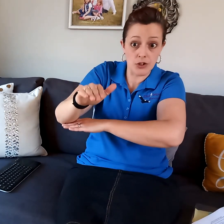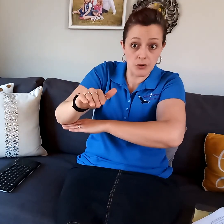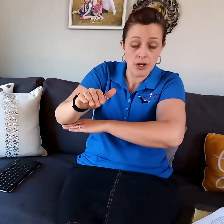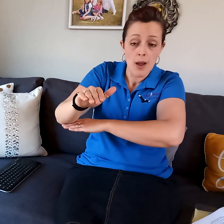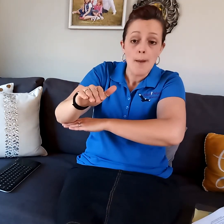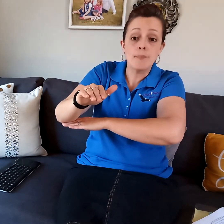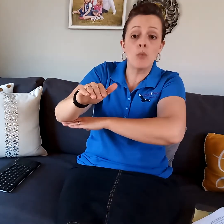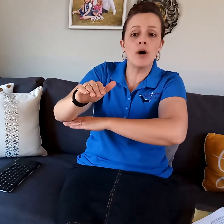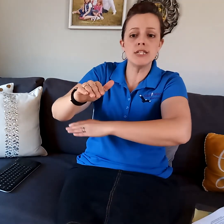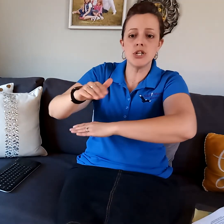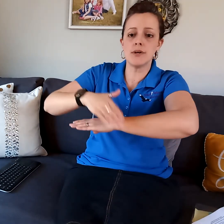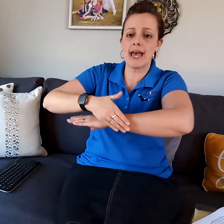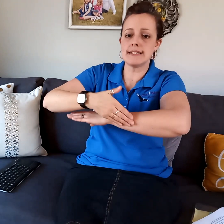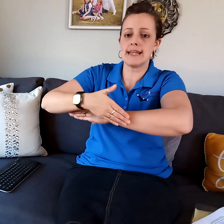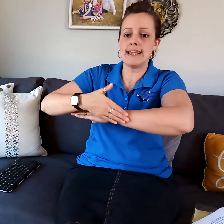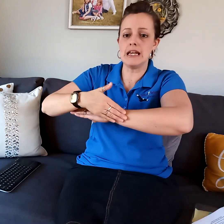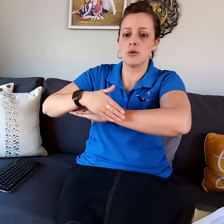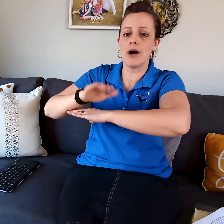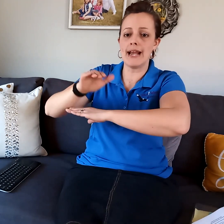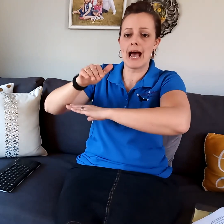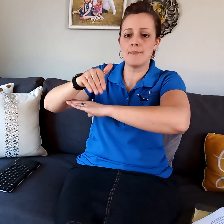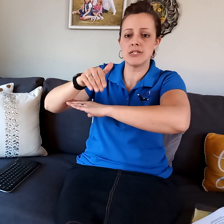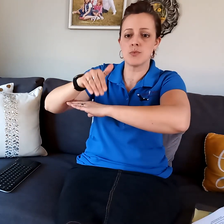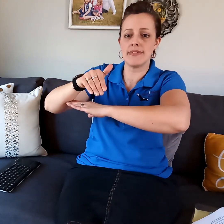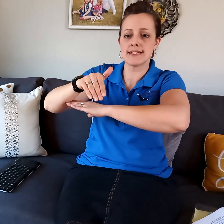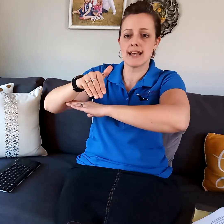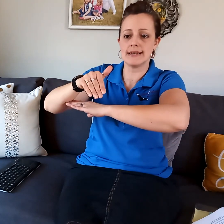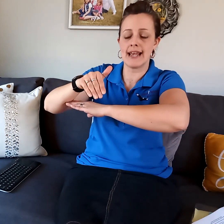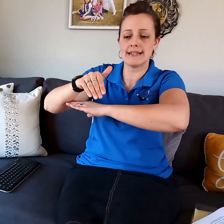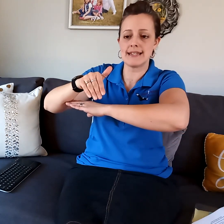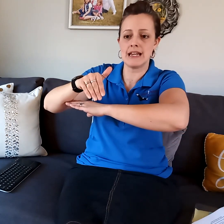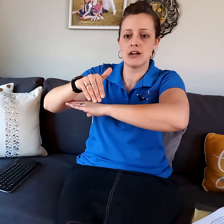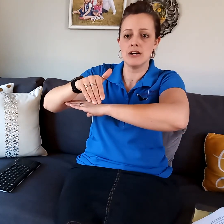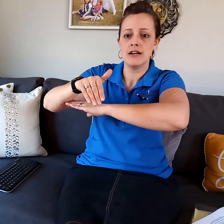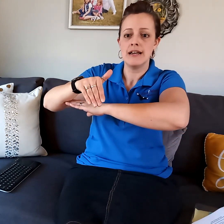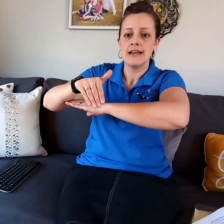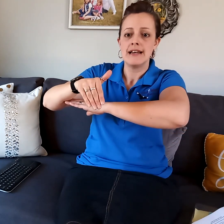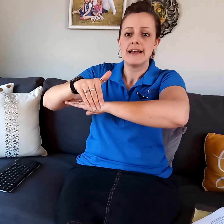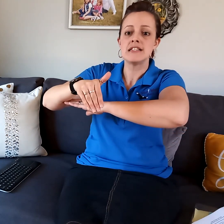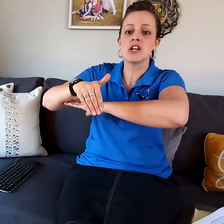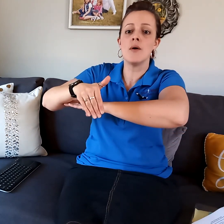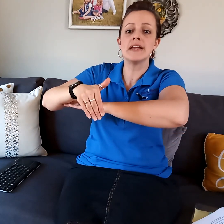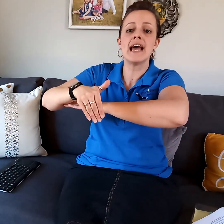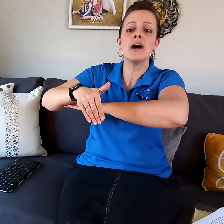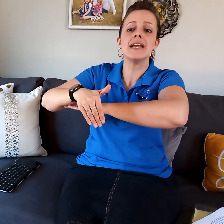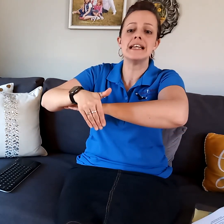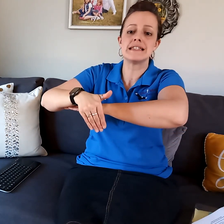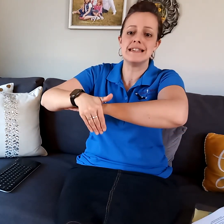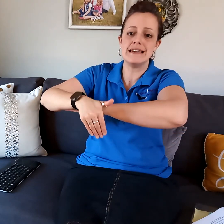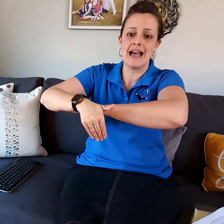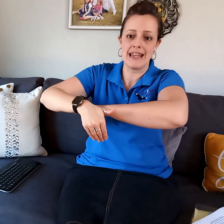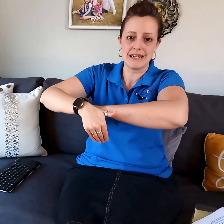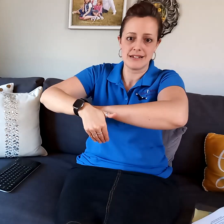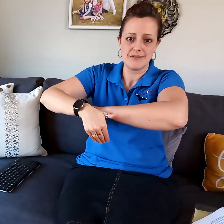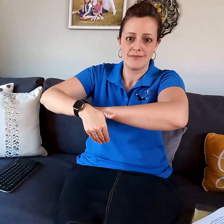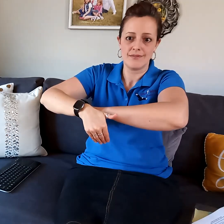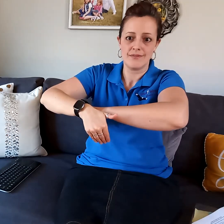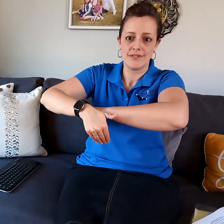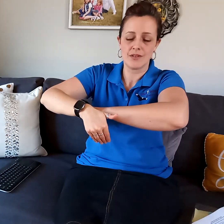afternoon, but once you get to here, what happens when the sun gets here? It's going down, it's night.